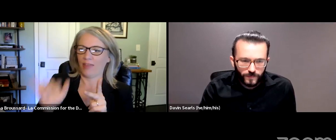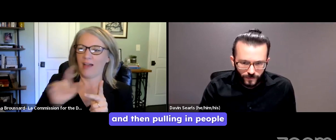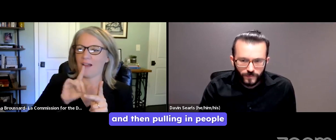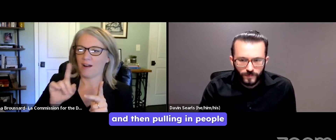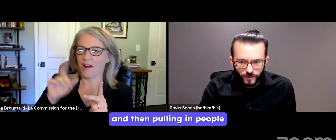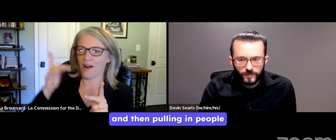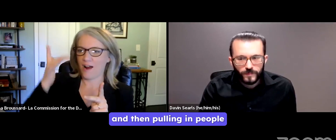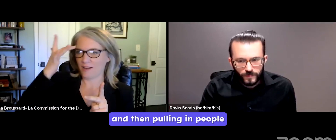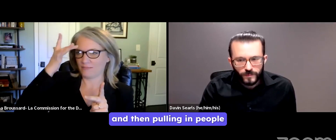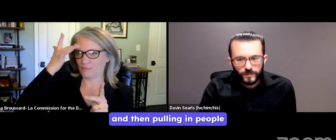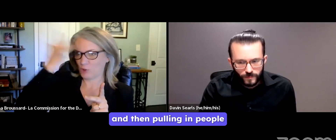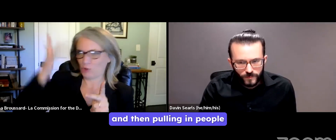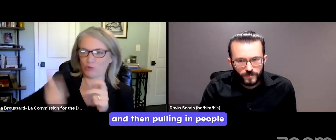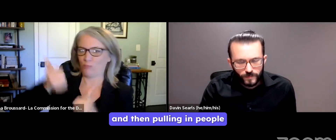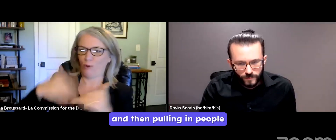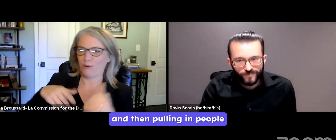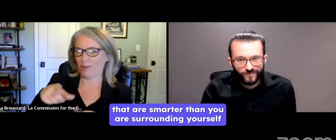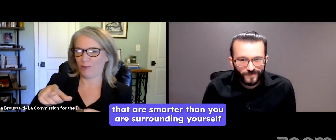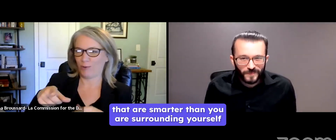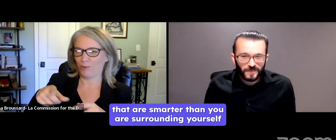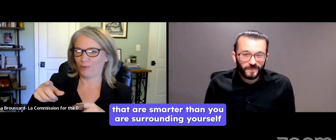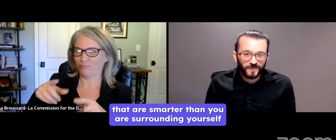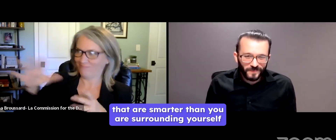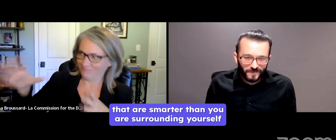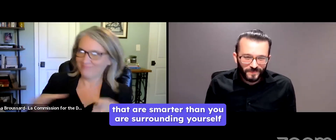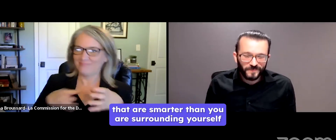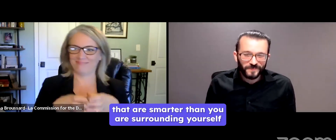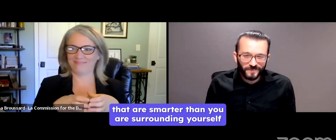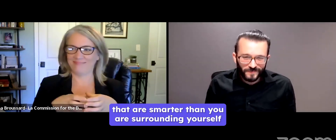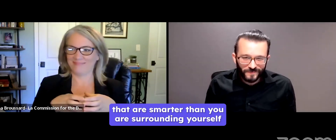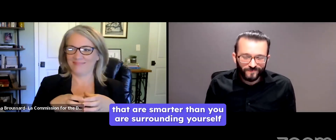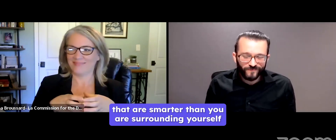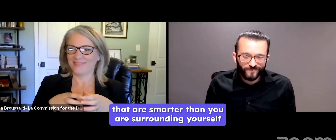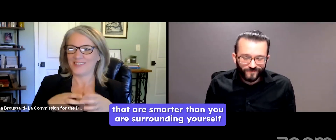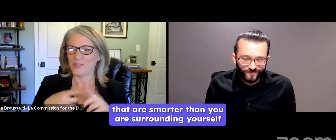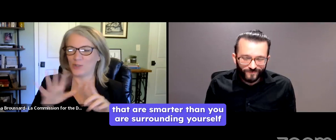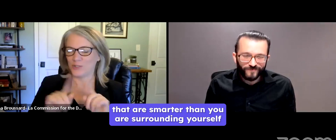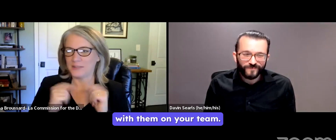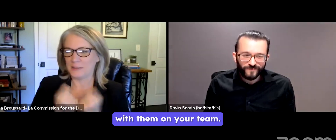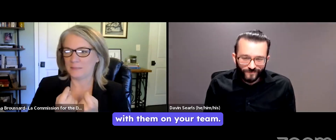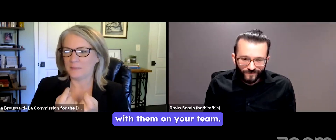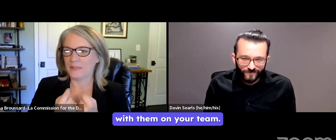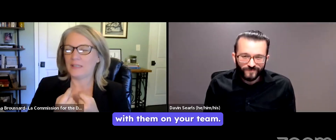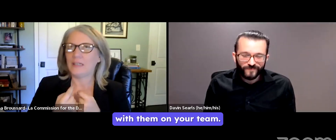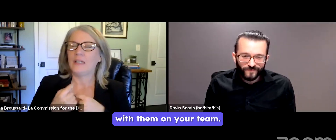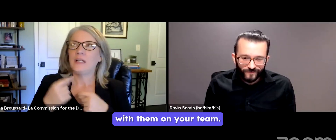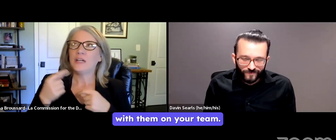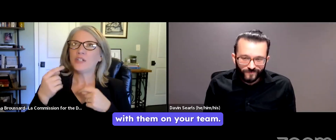And then pulling in people that are smarter than you are, surrounding yourself with them on your